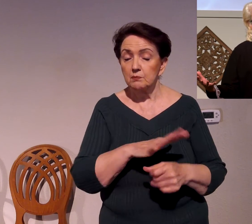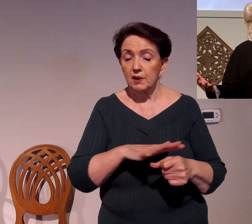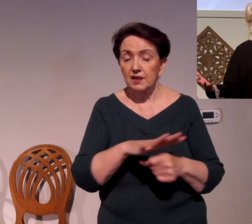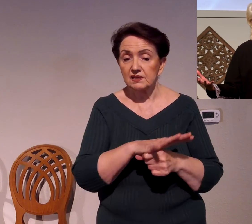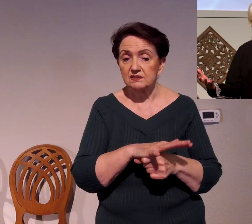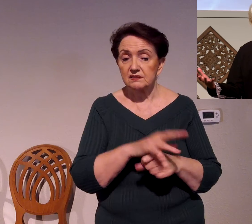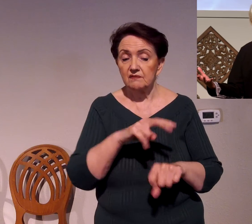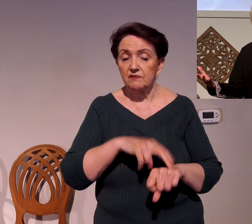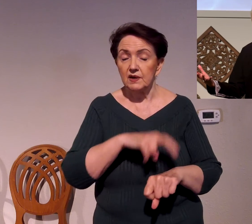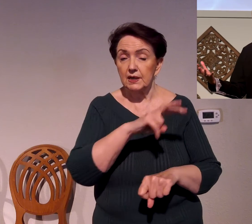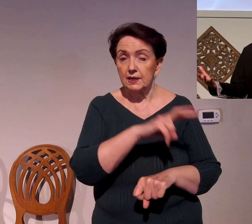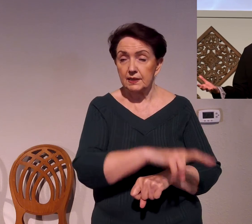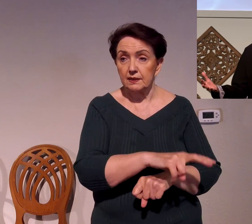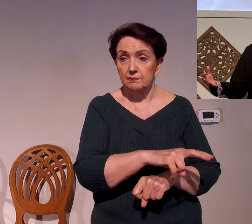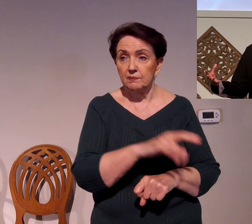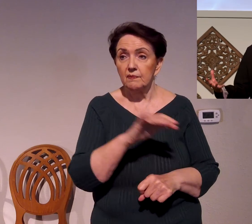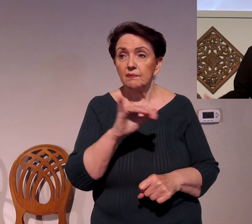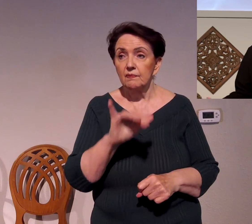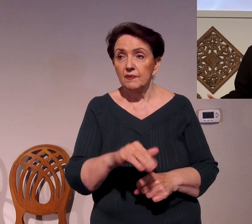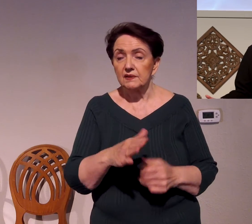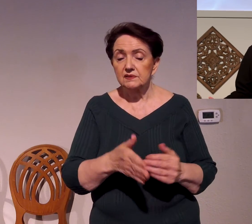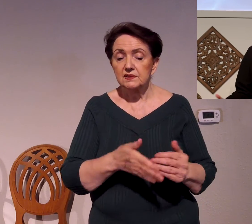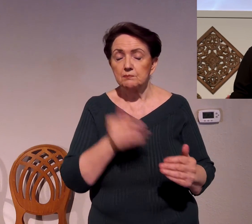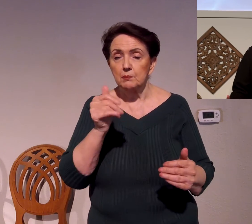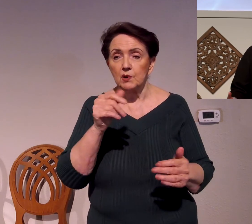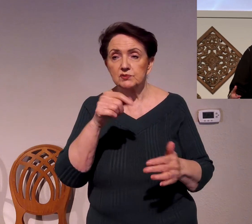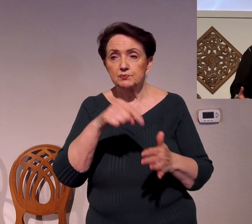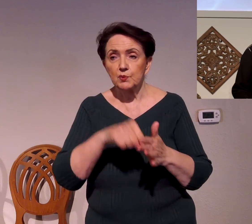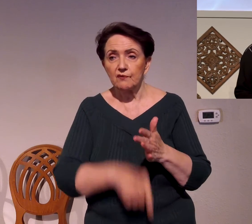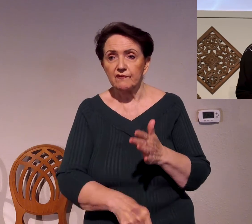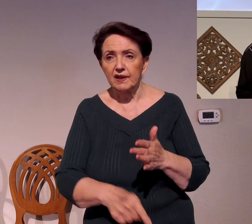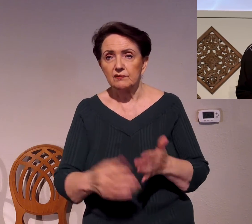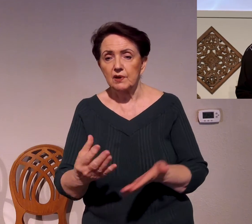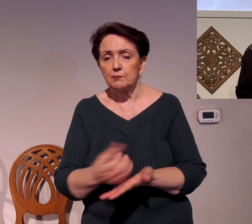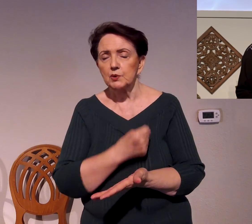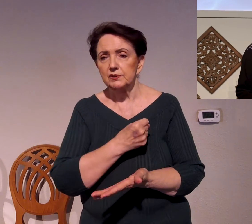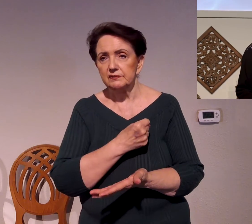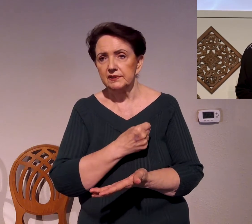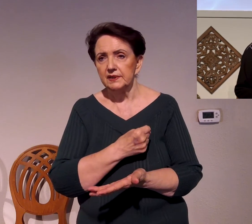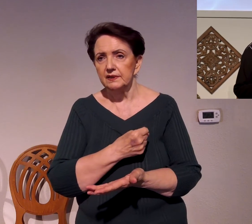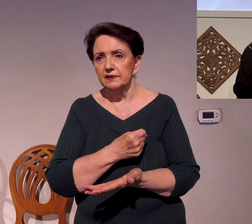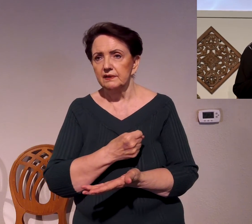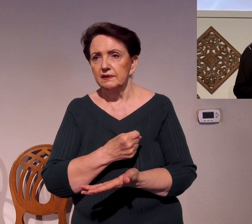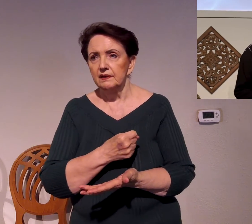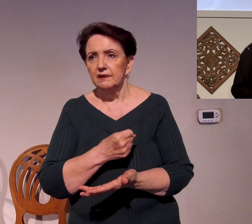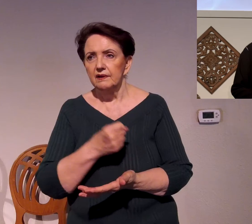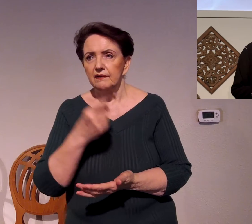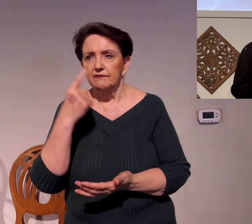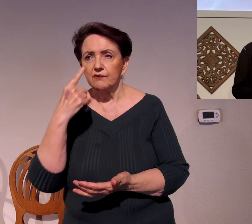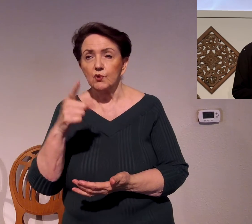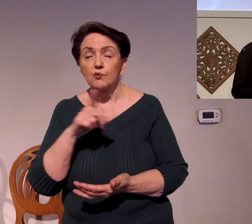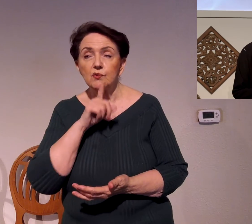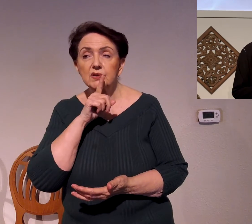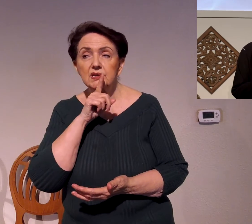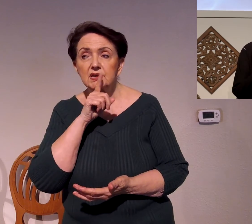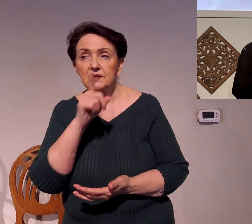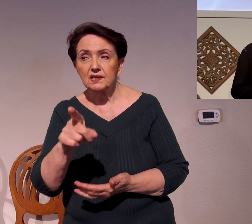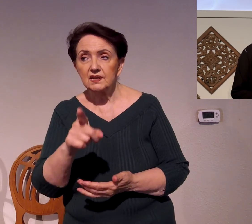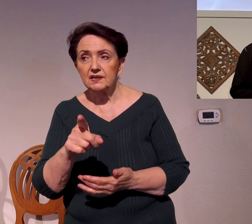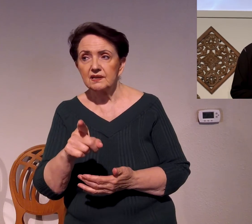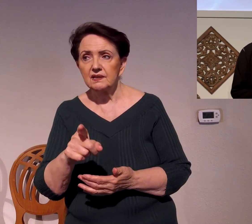leap is the most profound opportunity for really,